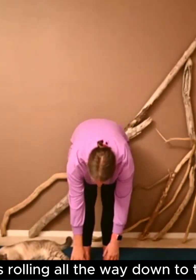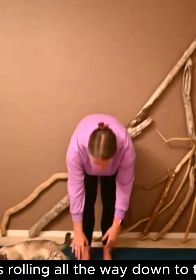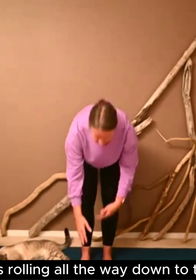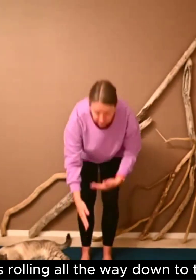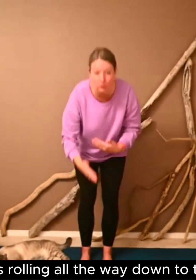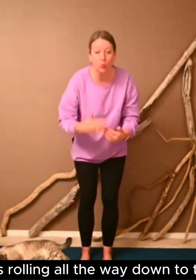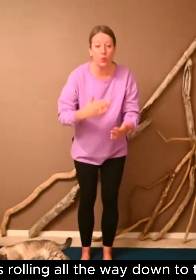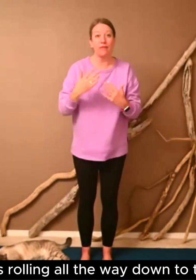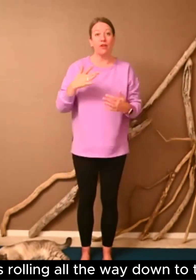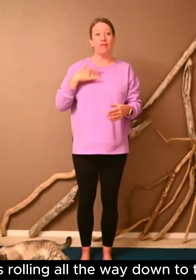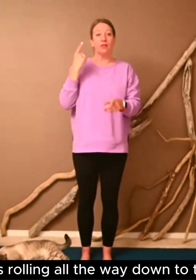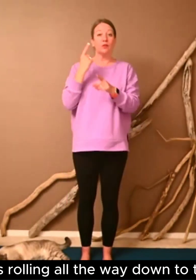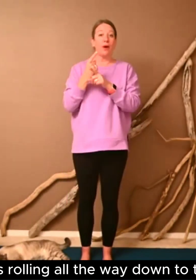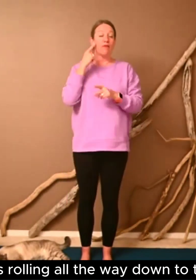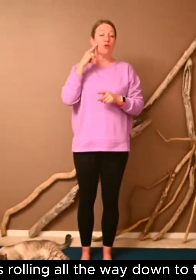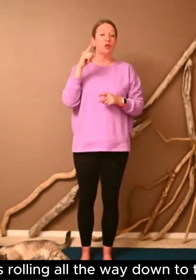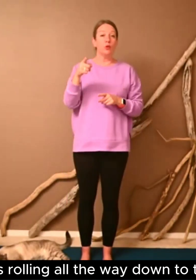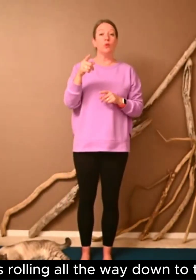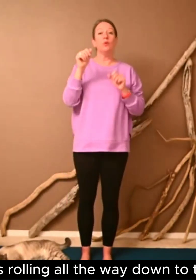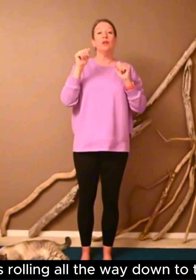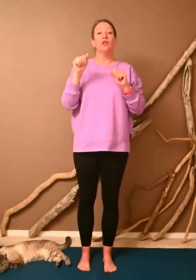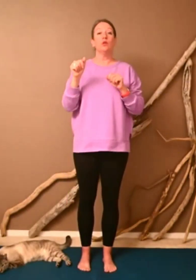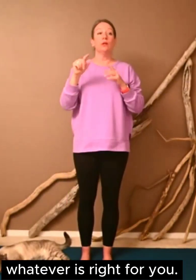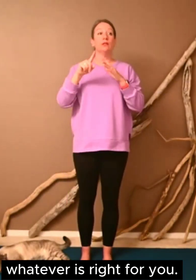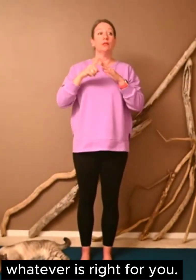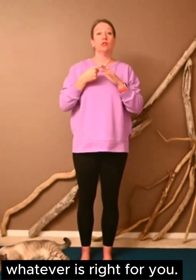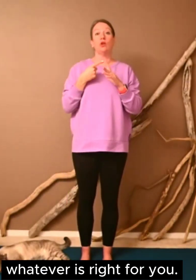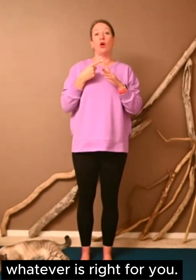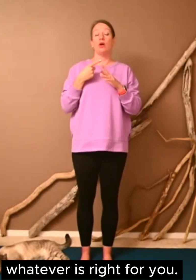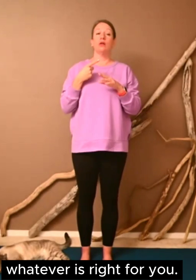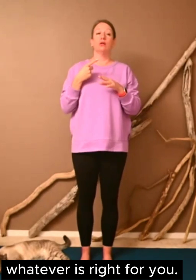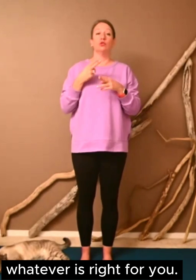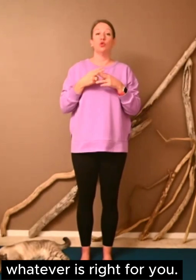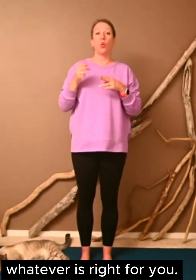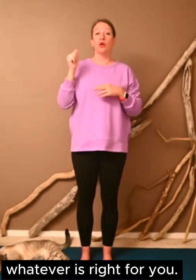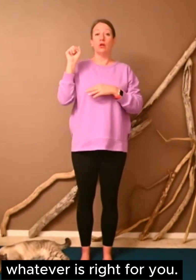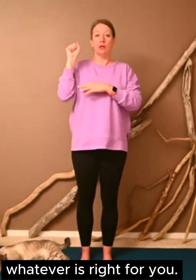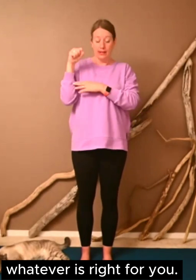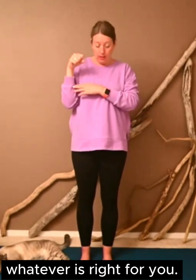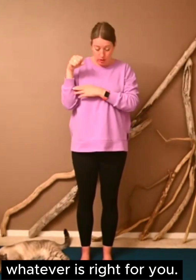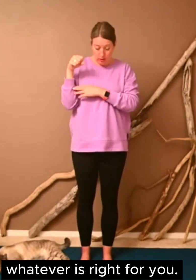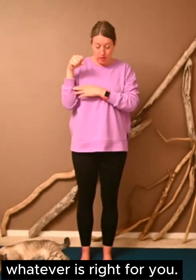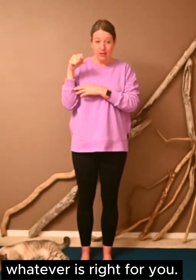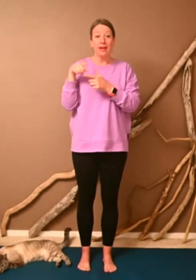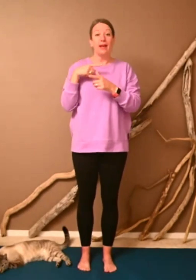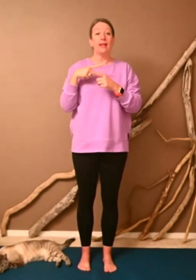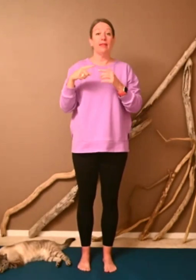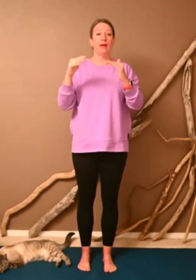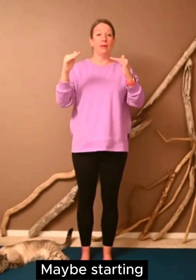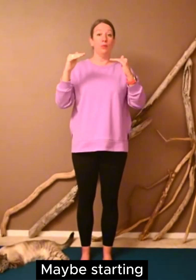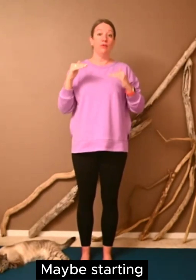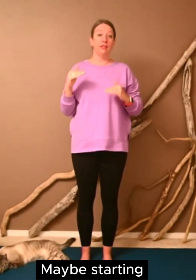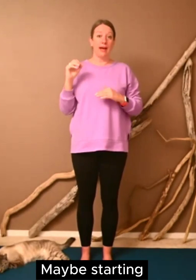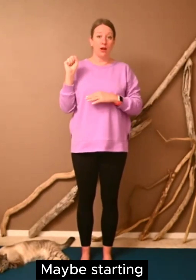perhaps rolling all the way down to the floor. Whatever is right for you, maybe